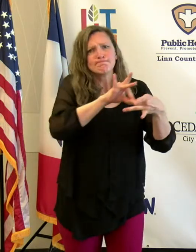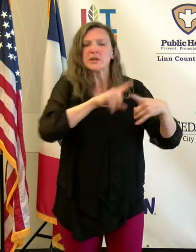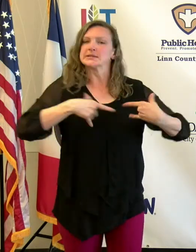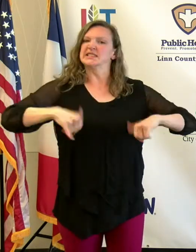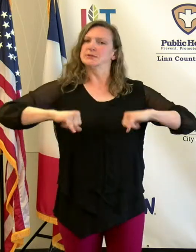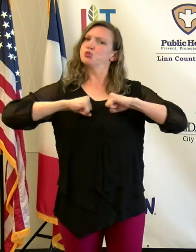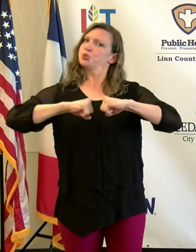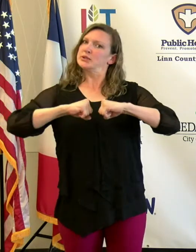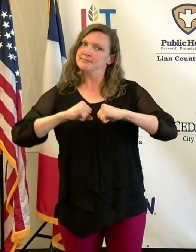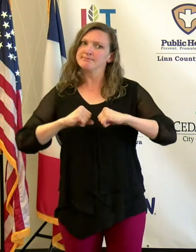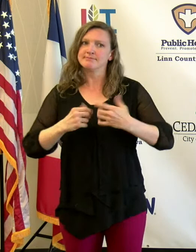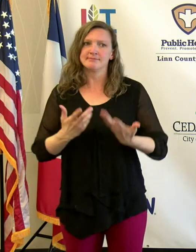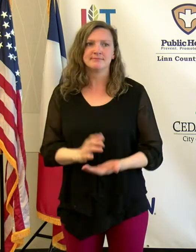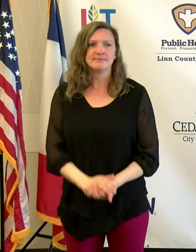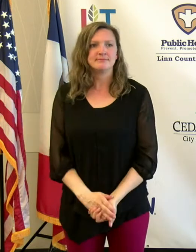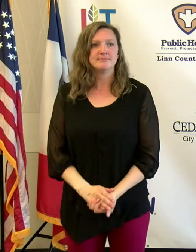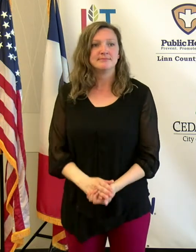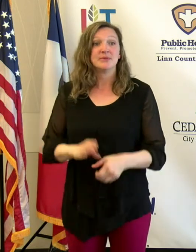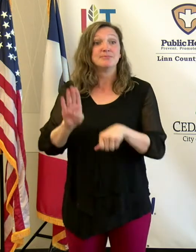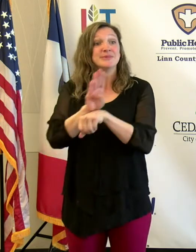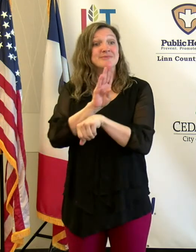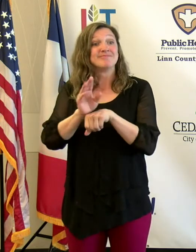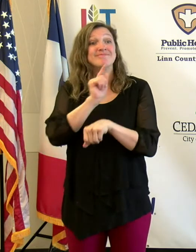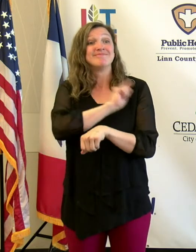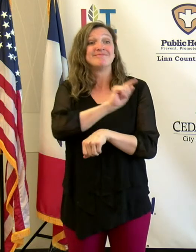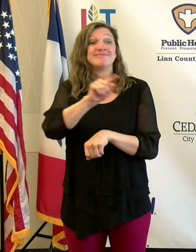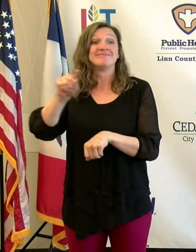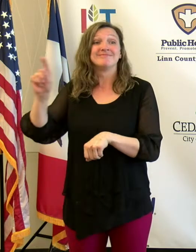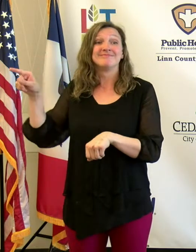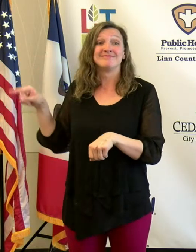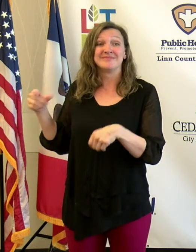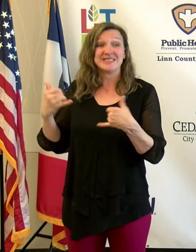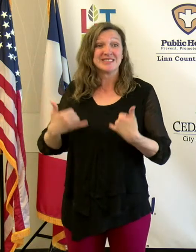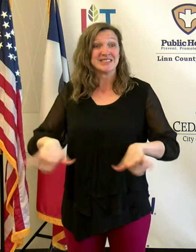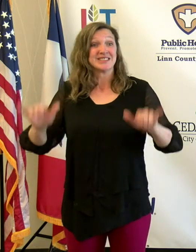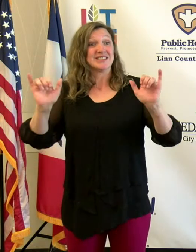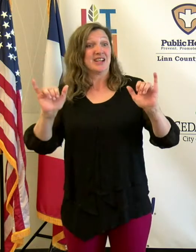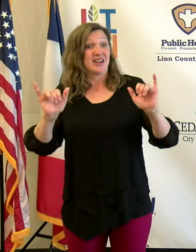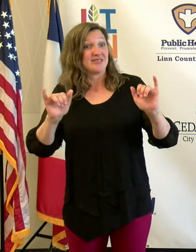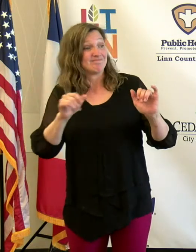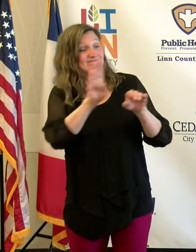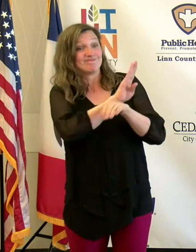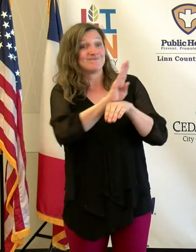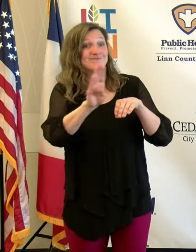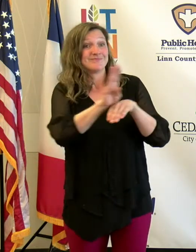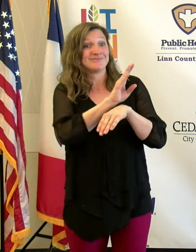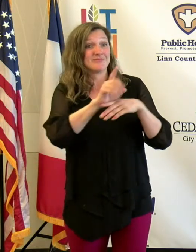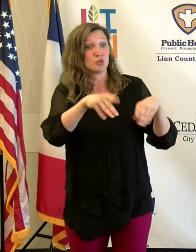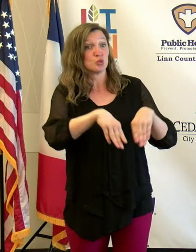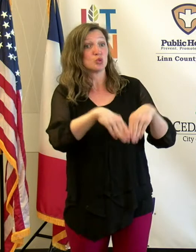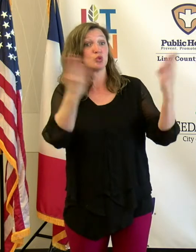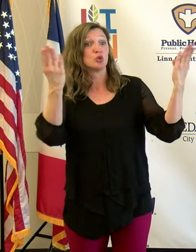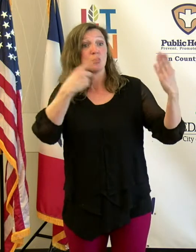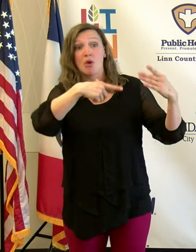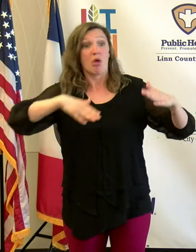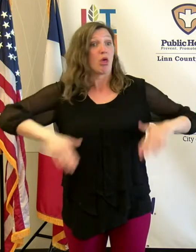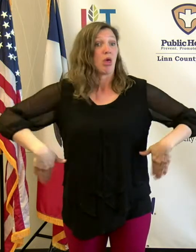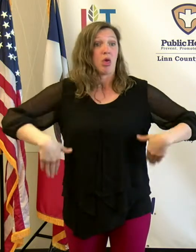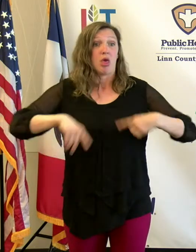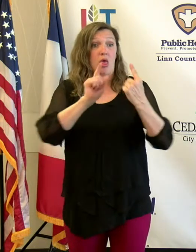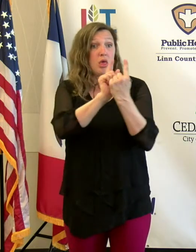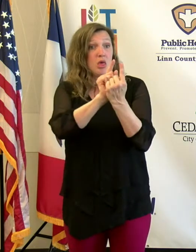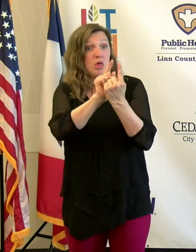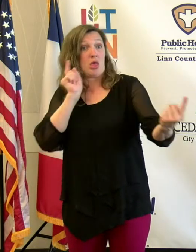Businesses that remain open that have not implemented their own social distancing measures to protect their staff and customers should